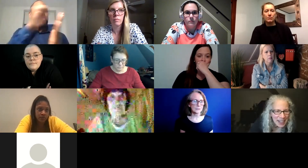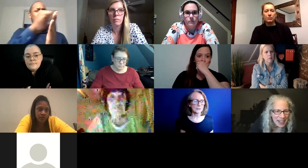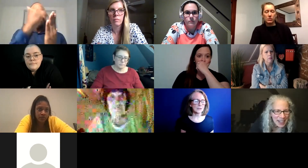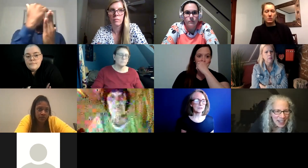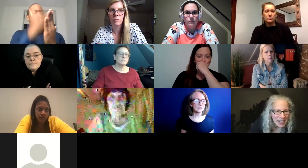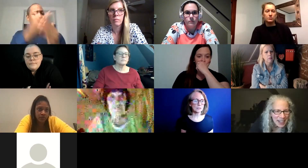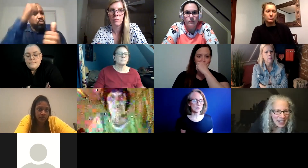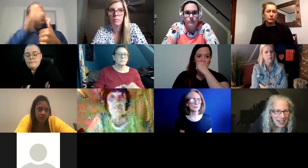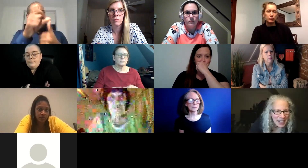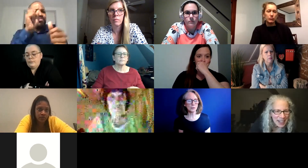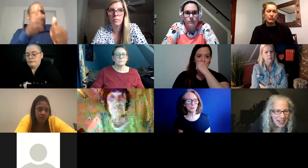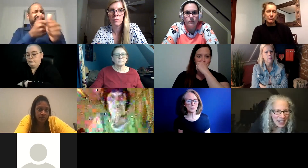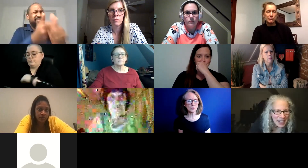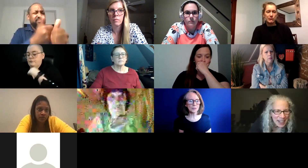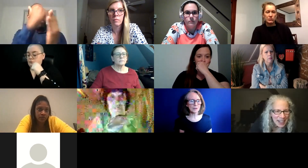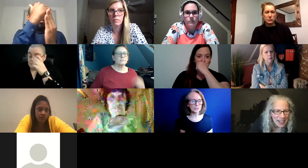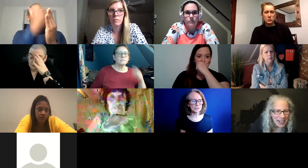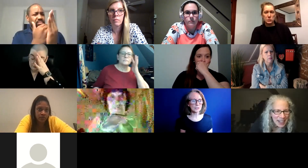And the agenda, what do you want to have on the agenda?